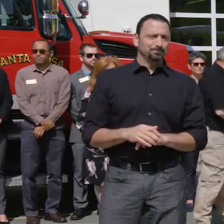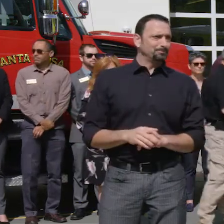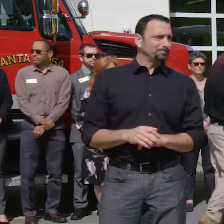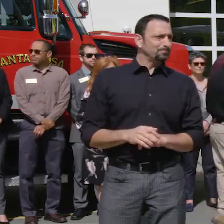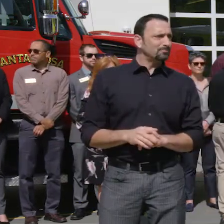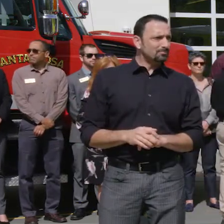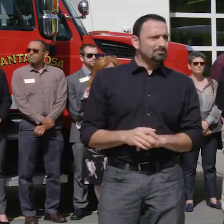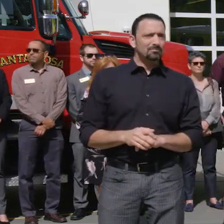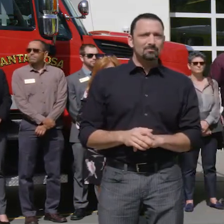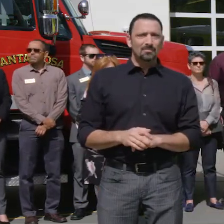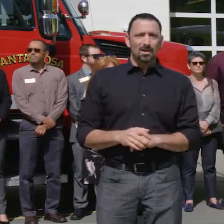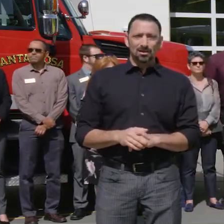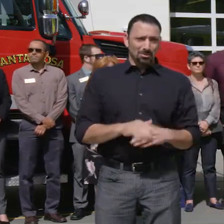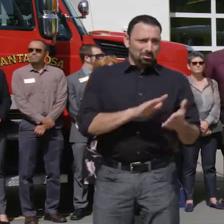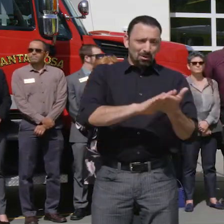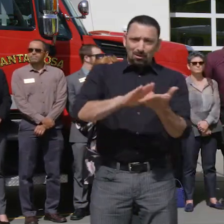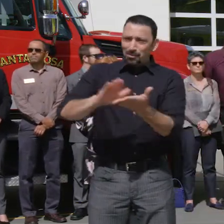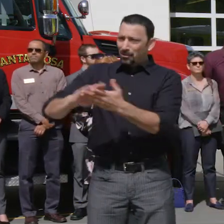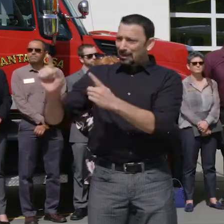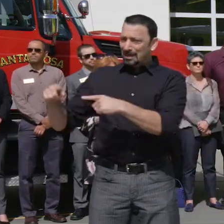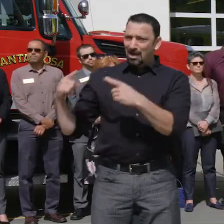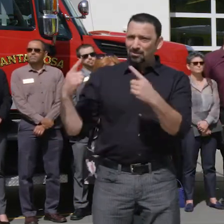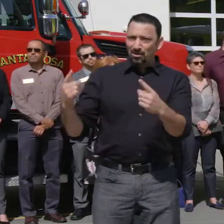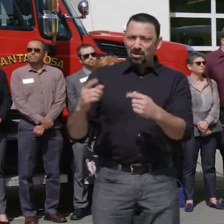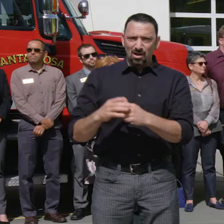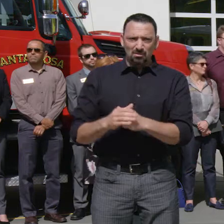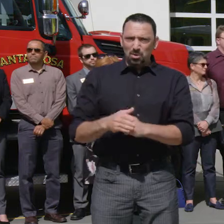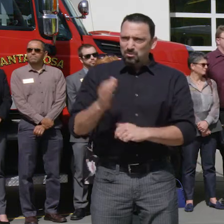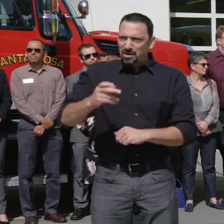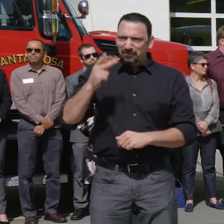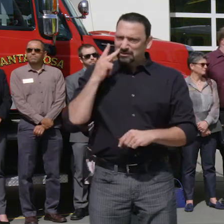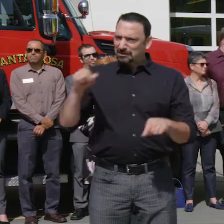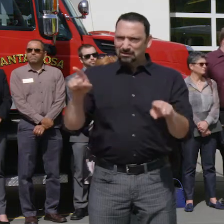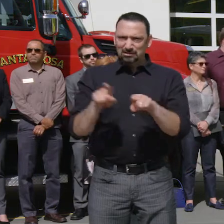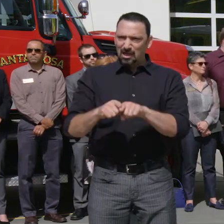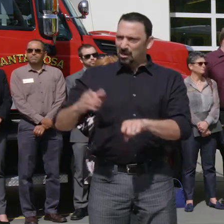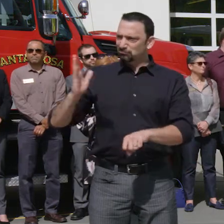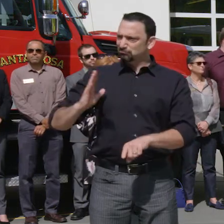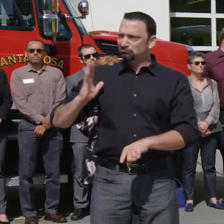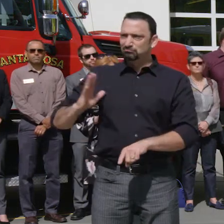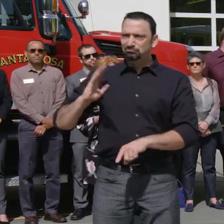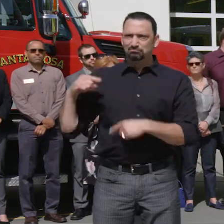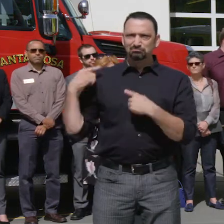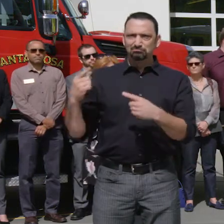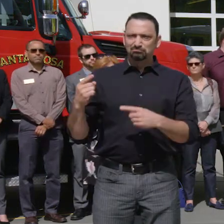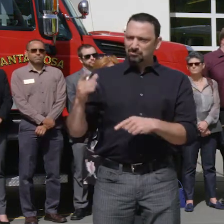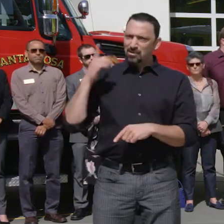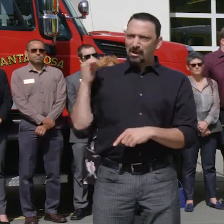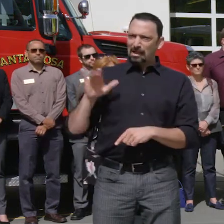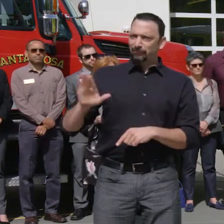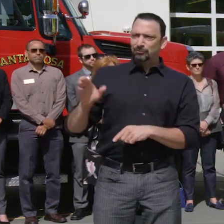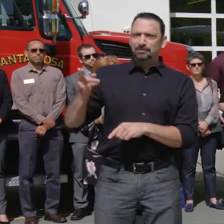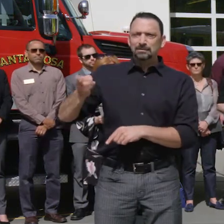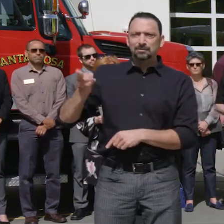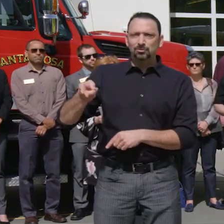The debris cleanup has been unprecedented in the history of California. More